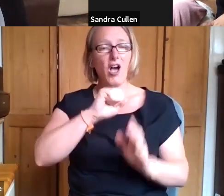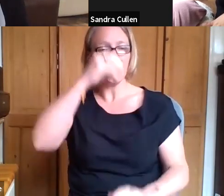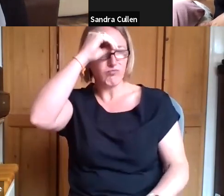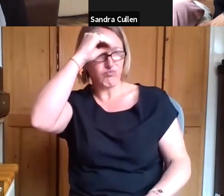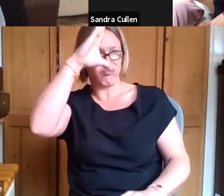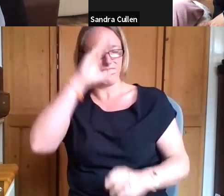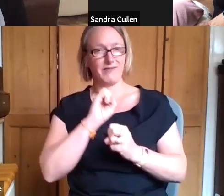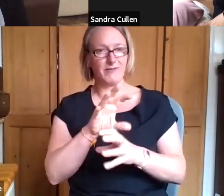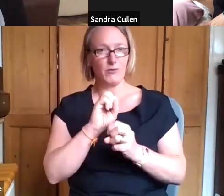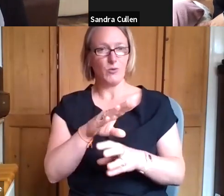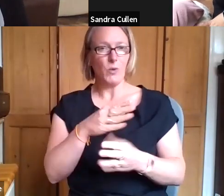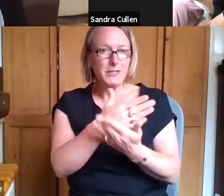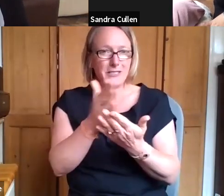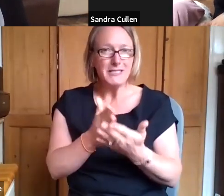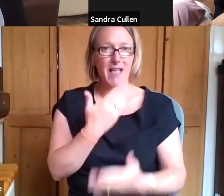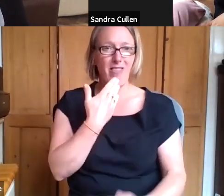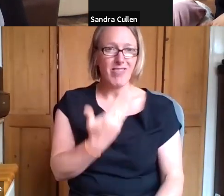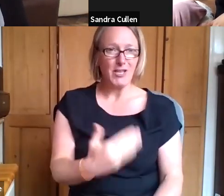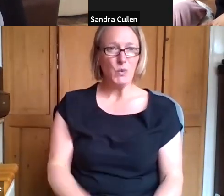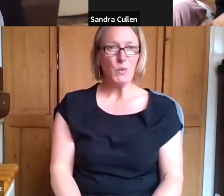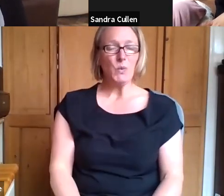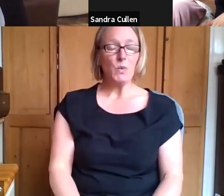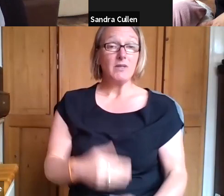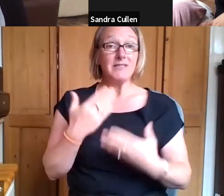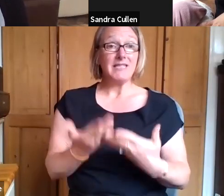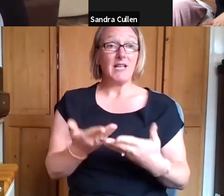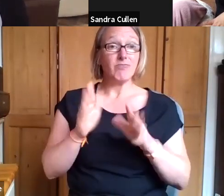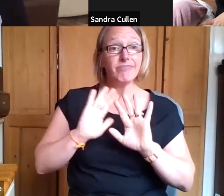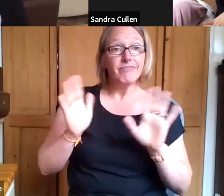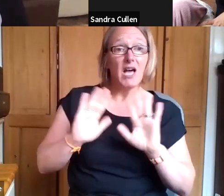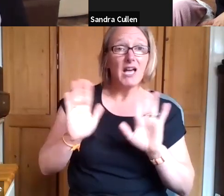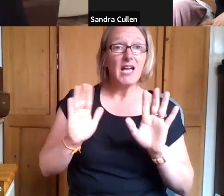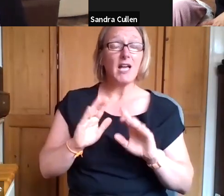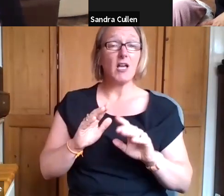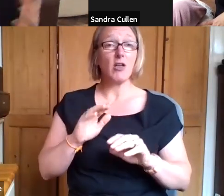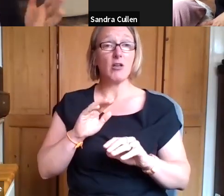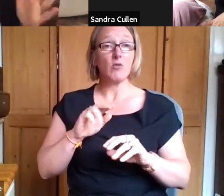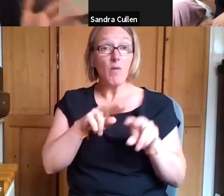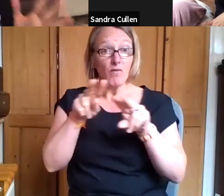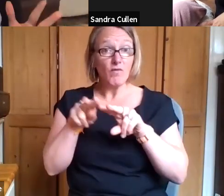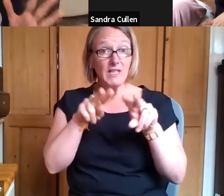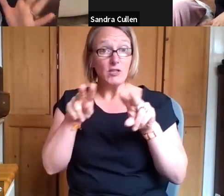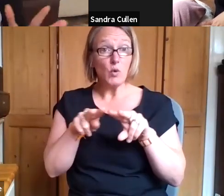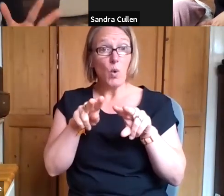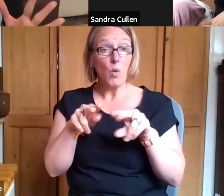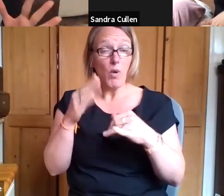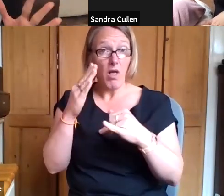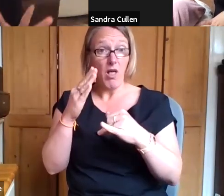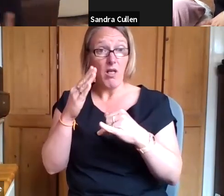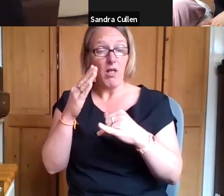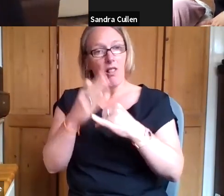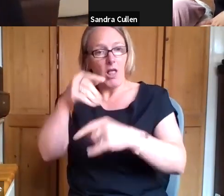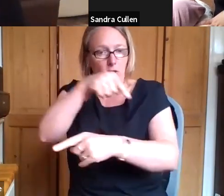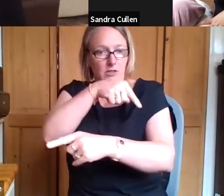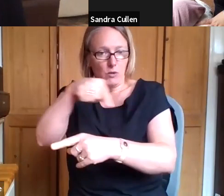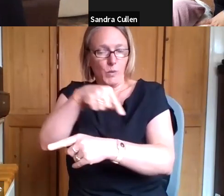expertise. I am going to say goodbye. We have more videos coming up. Today is the last week of